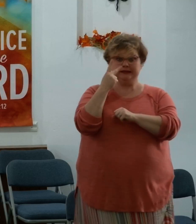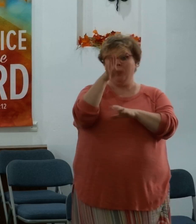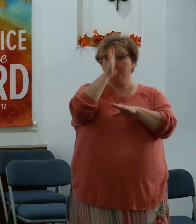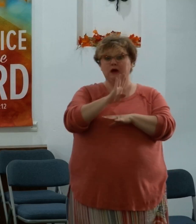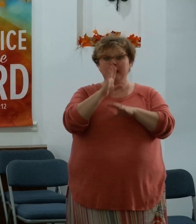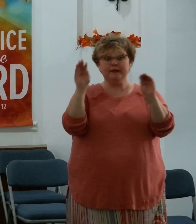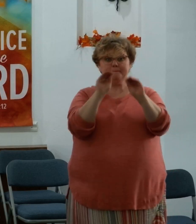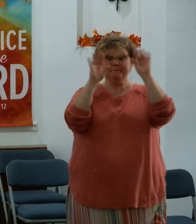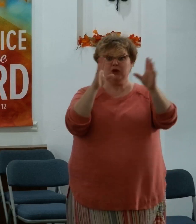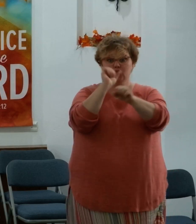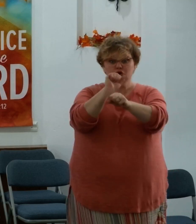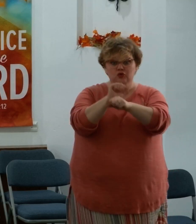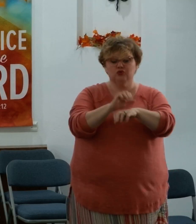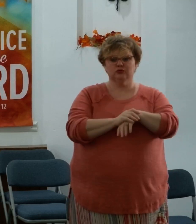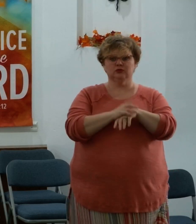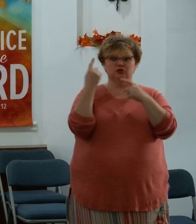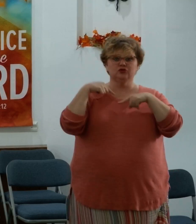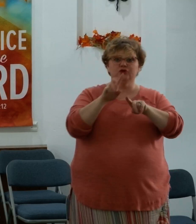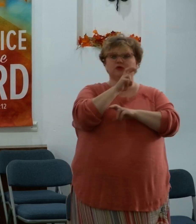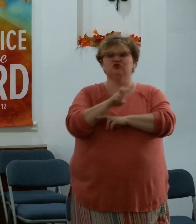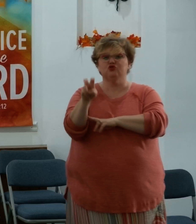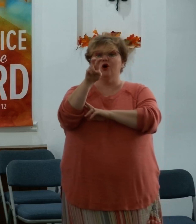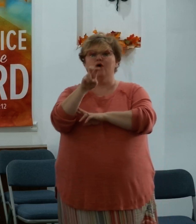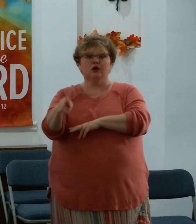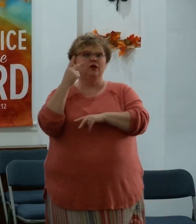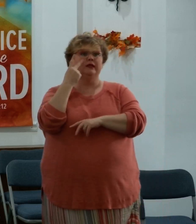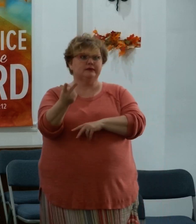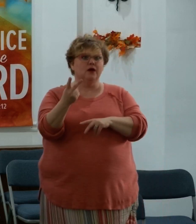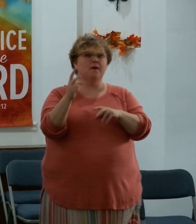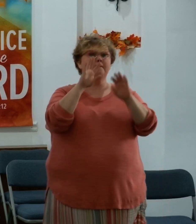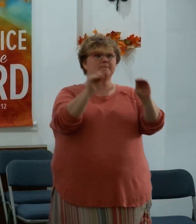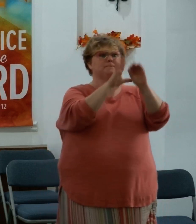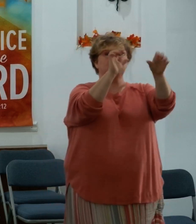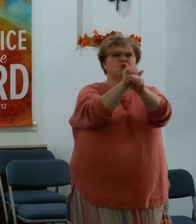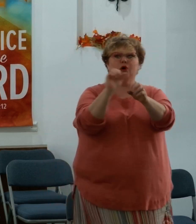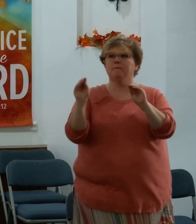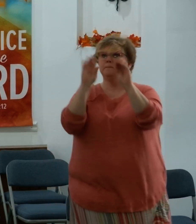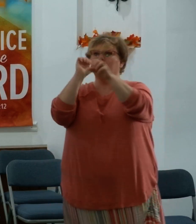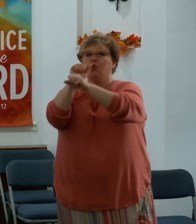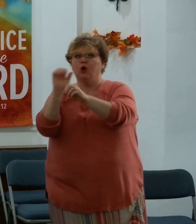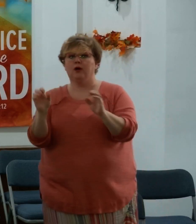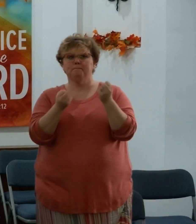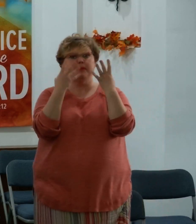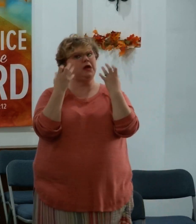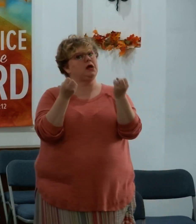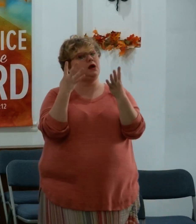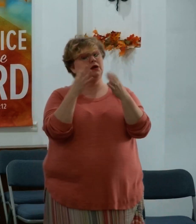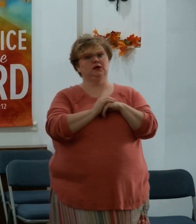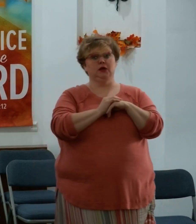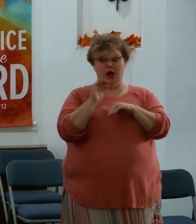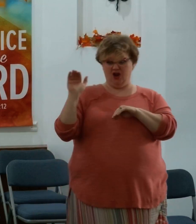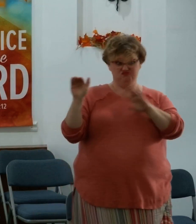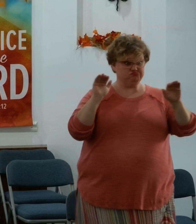Even on their journey in the wilderness, they saw miracle after miracle. And I've already reminded you that on the night they